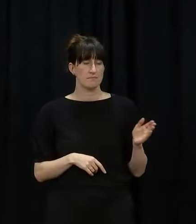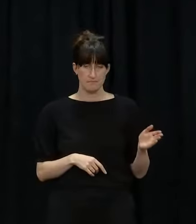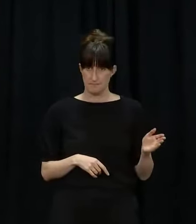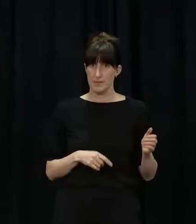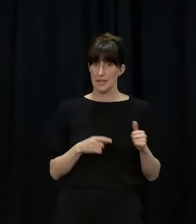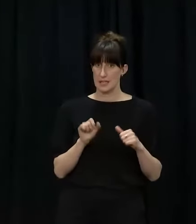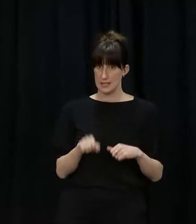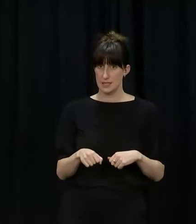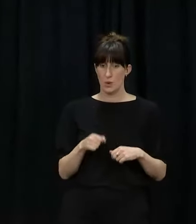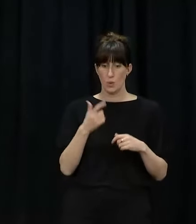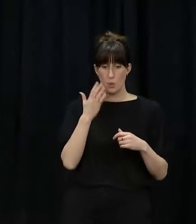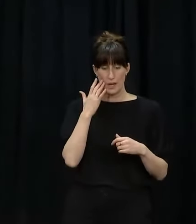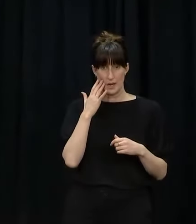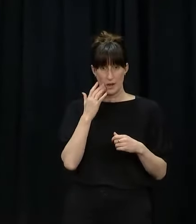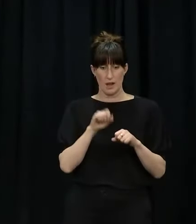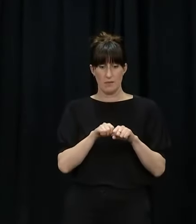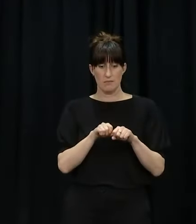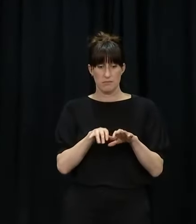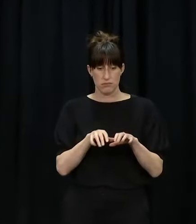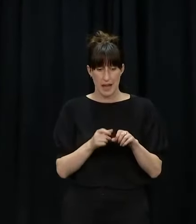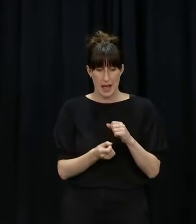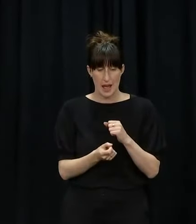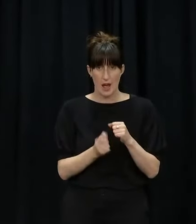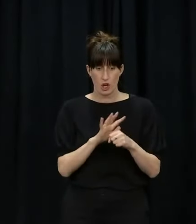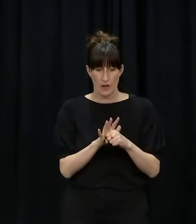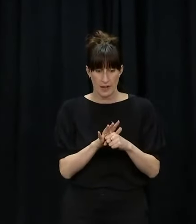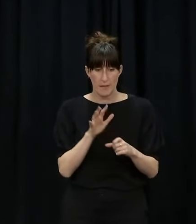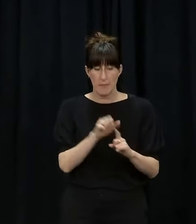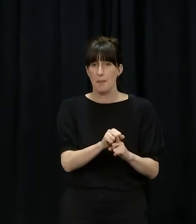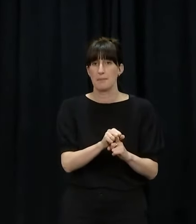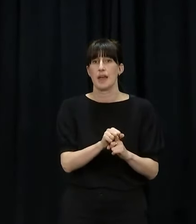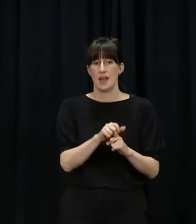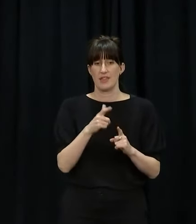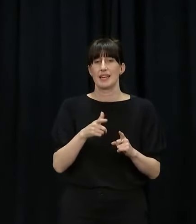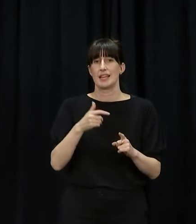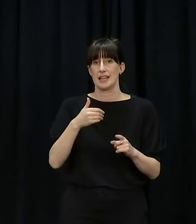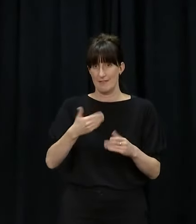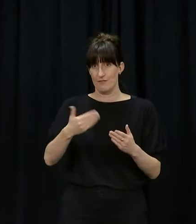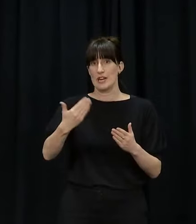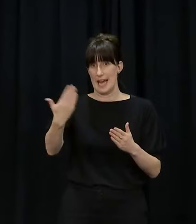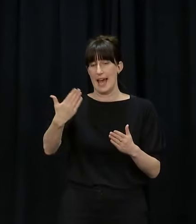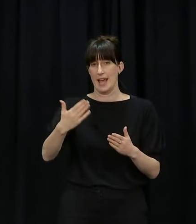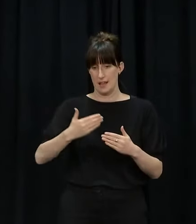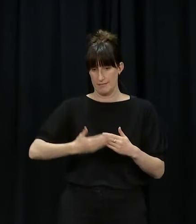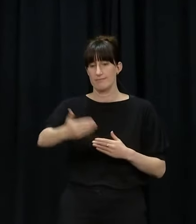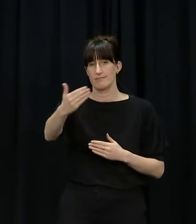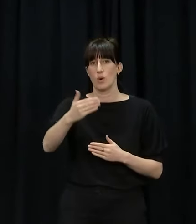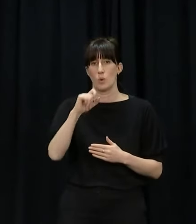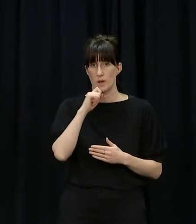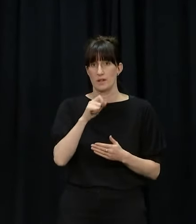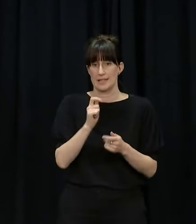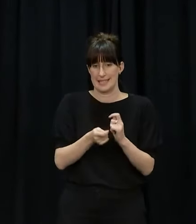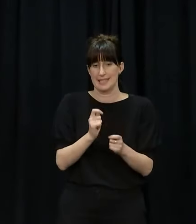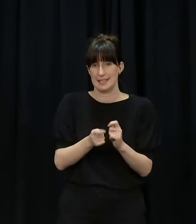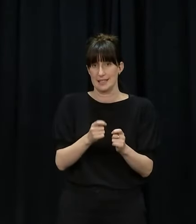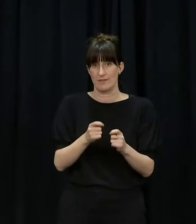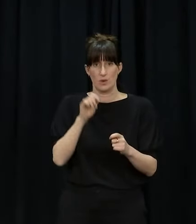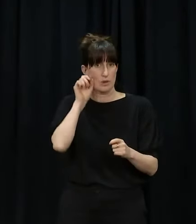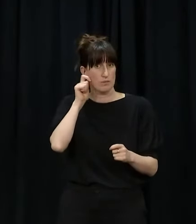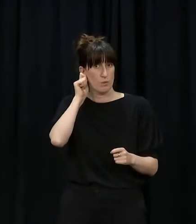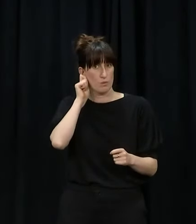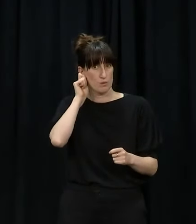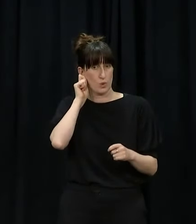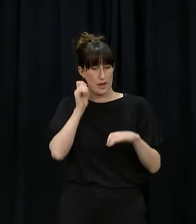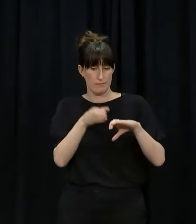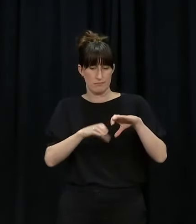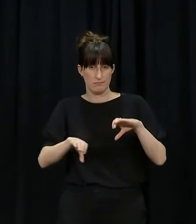the outbreak was identified, ESR moved to daily testing across the Auckland region, so that's already in place. And in other parts of the